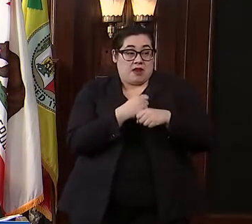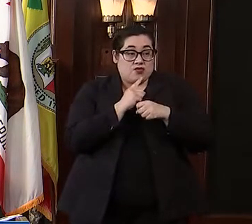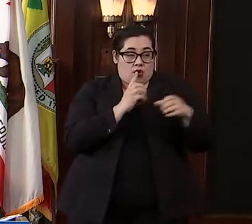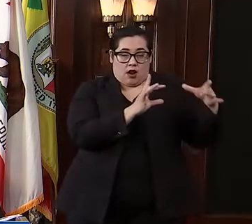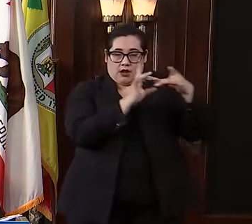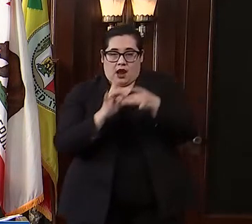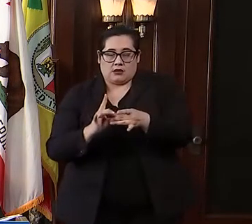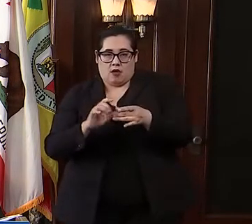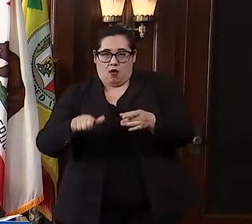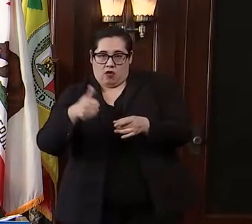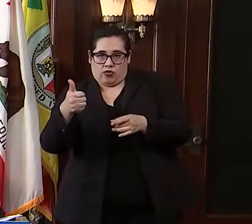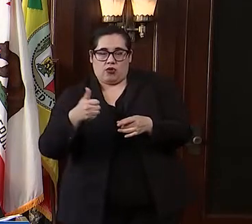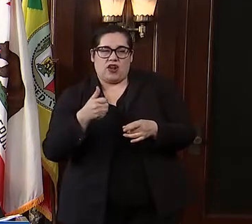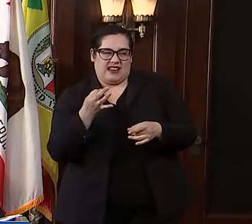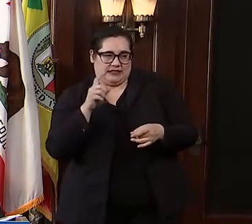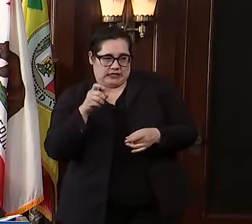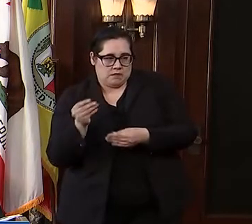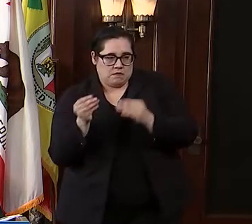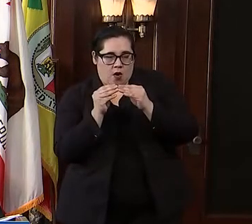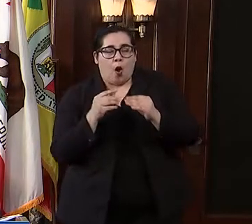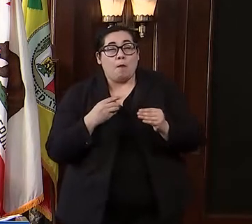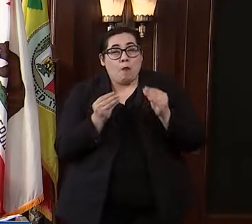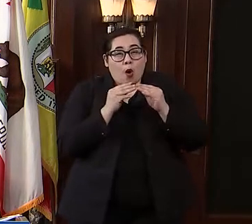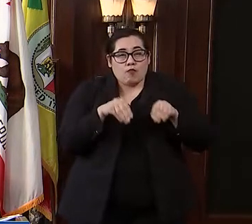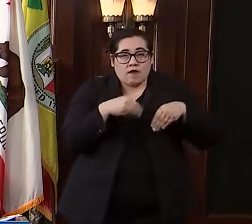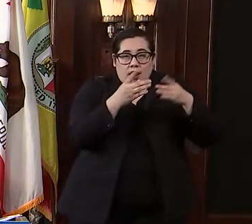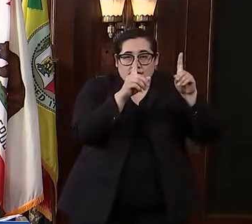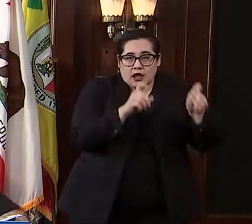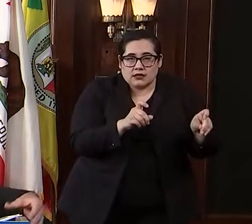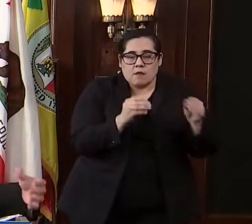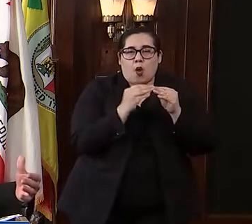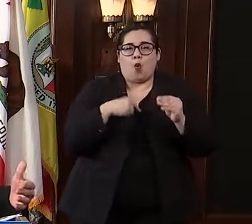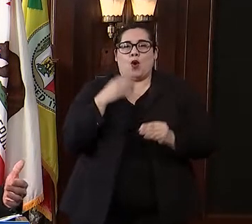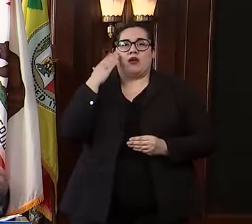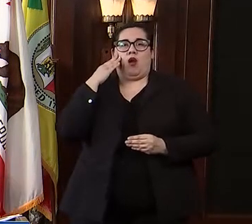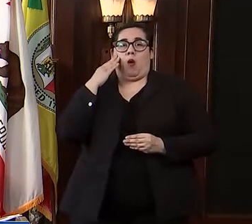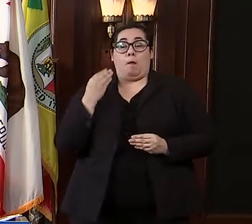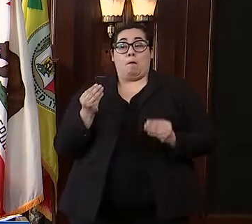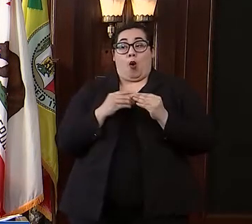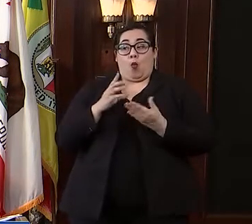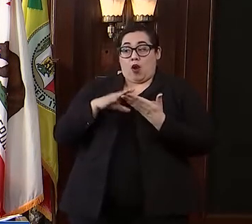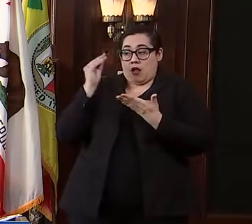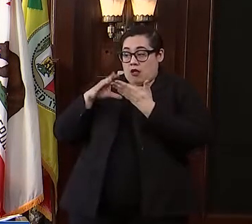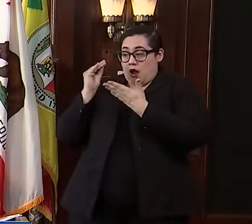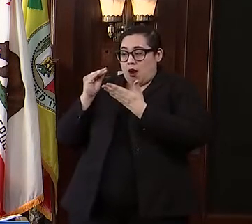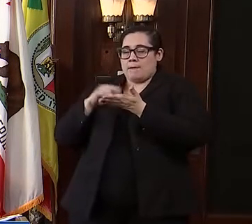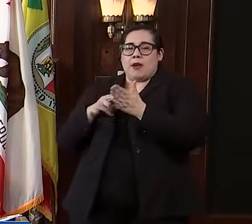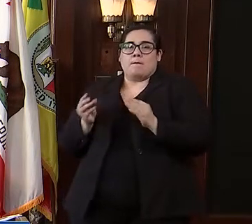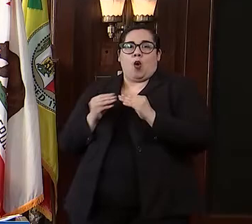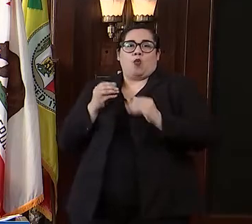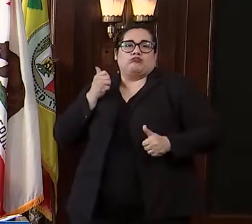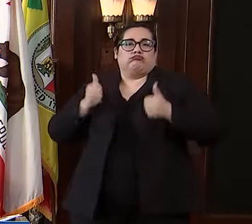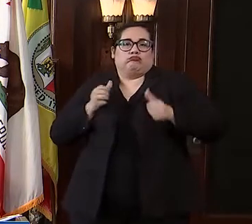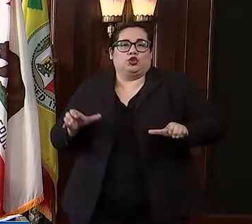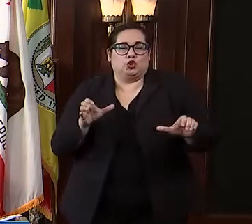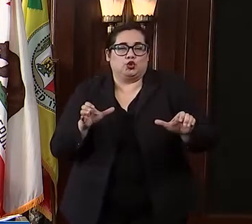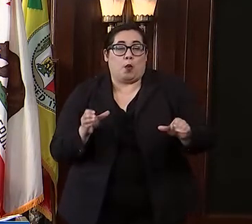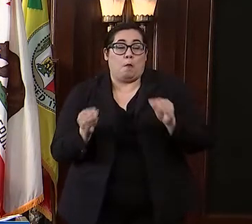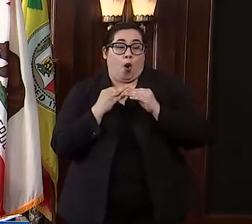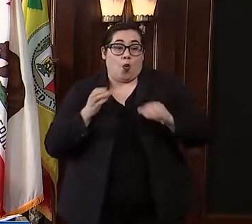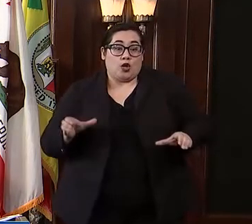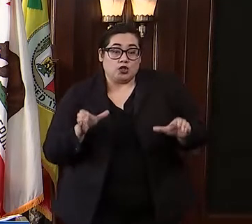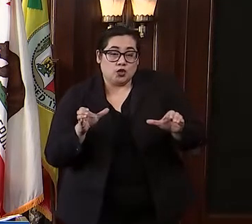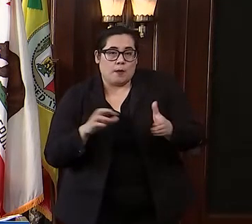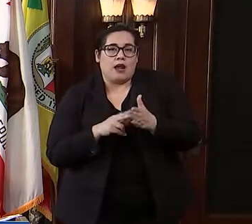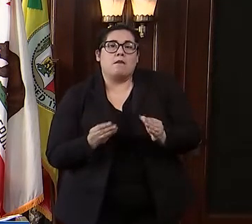The more we test, the more we know. The more we know, the more we can do. The more we can do, the more lives we can save. So